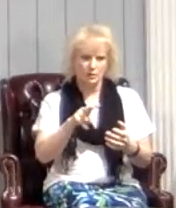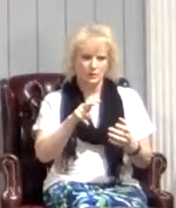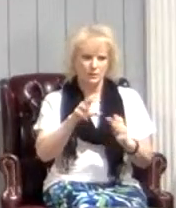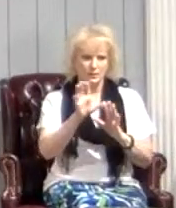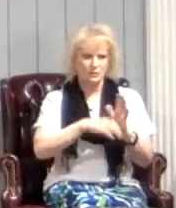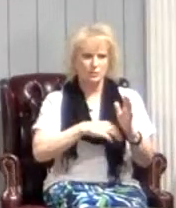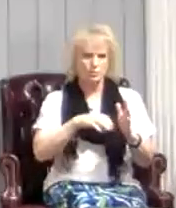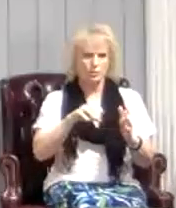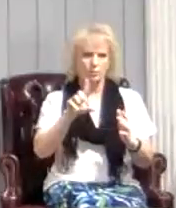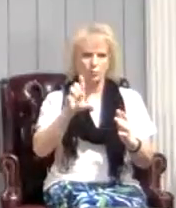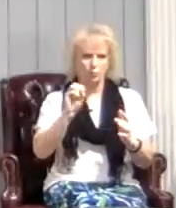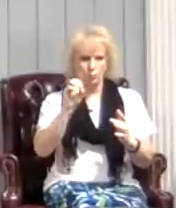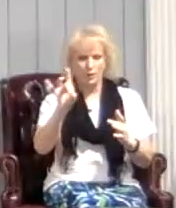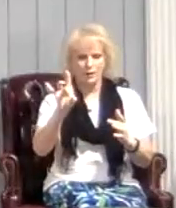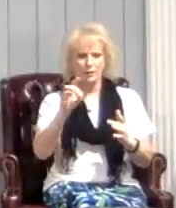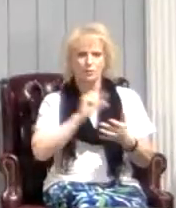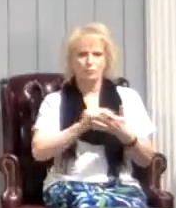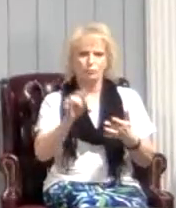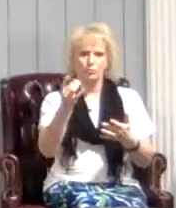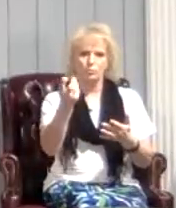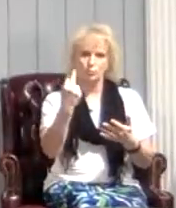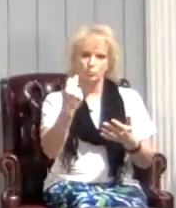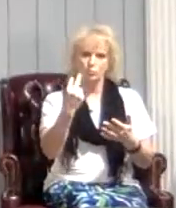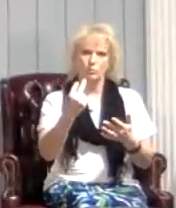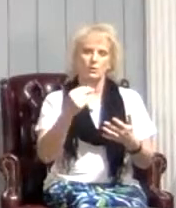108 verses and verse 12 is that